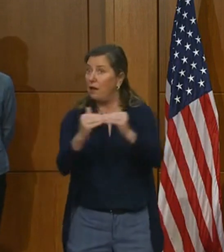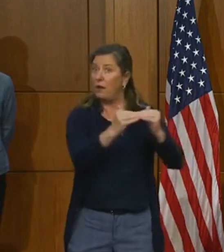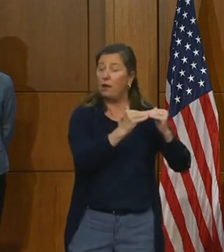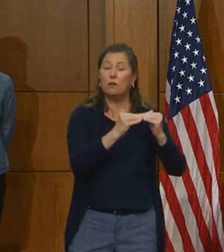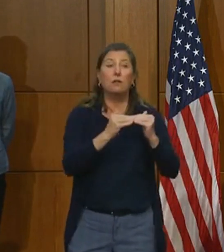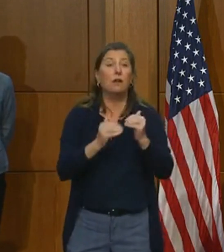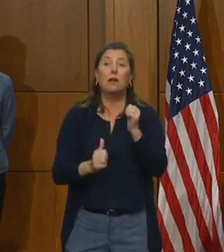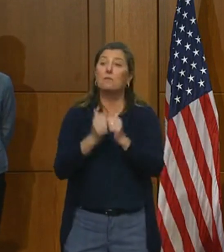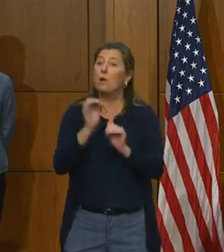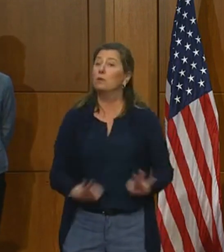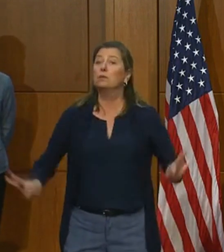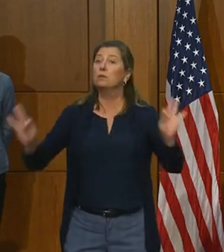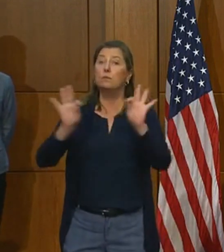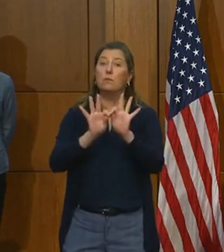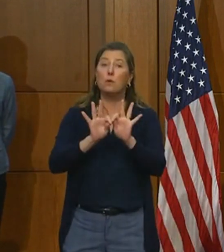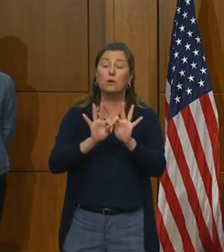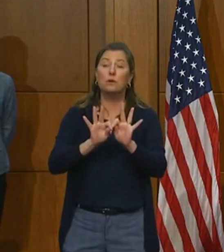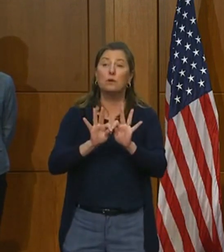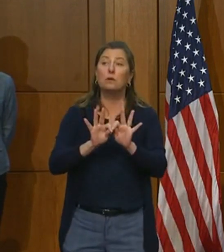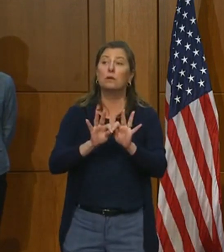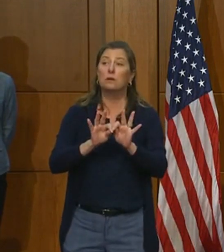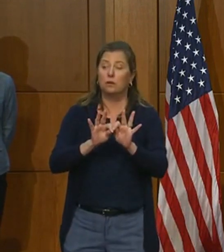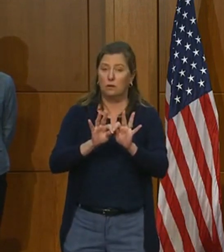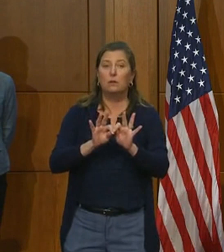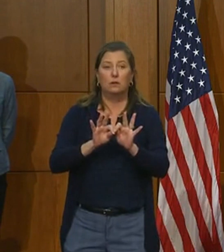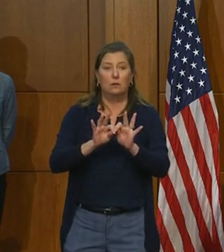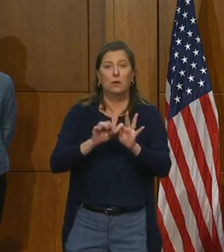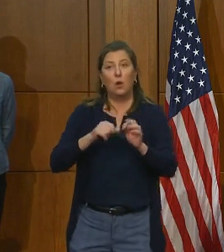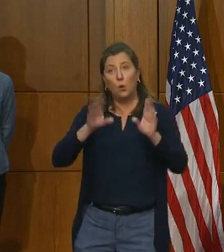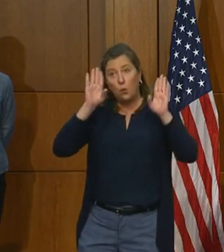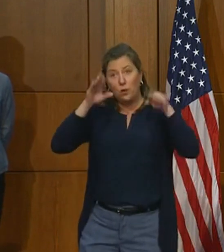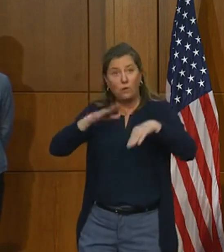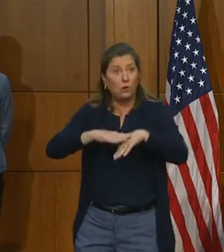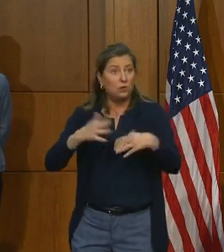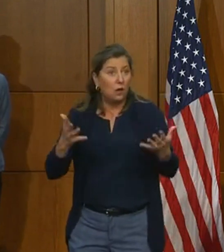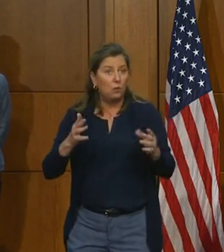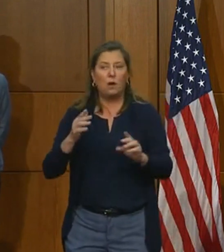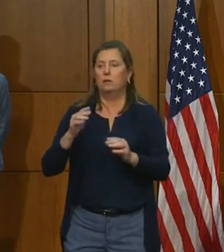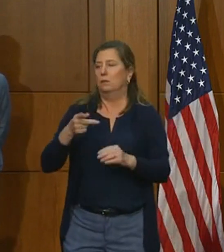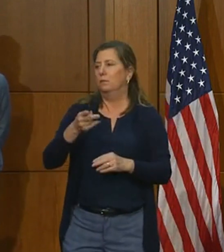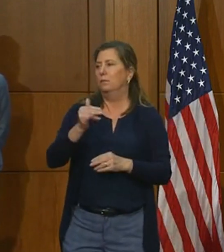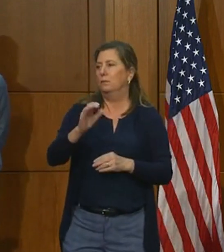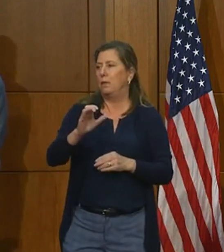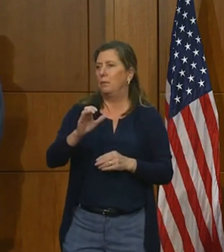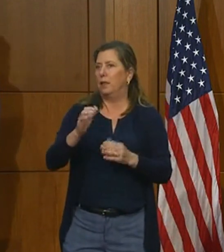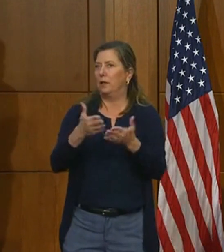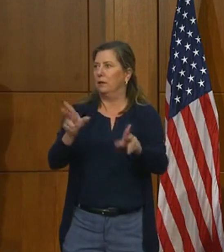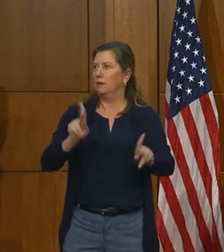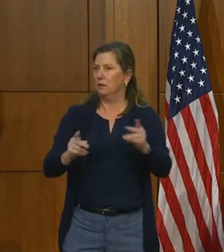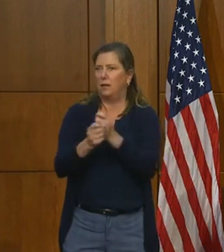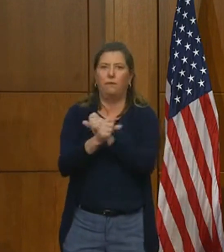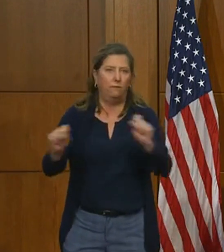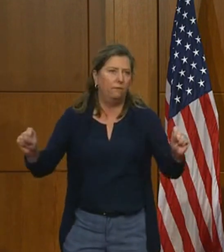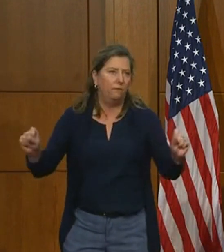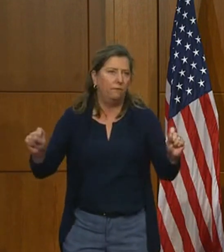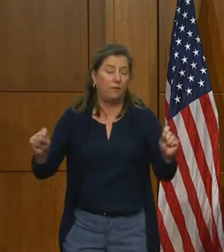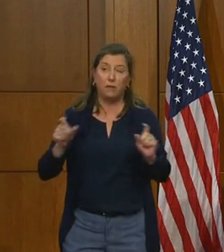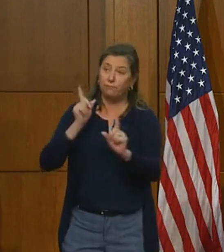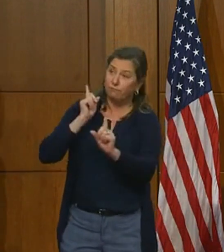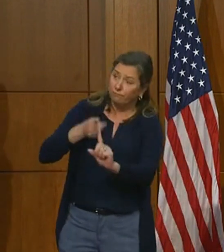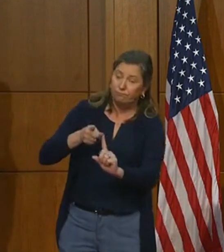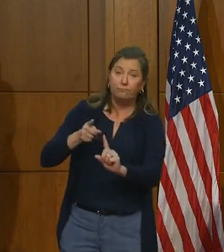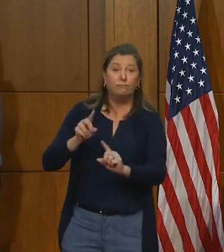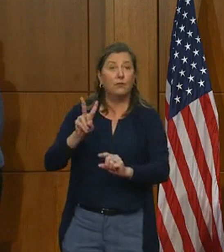most importantly, we've concentrated on public safety. And at the end of the day, we want Virginians to